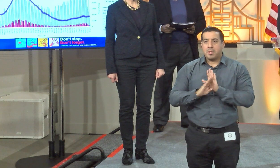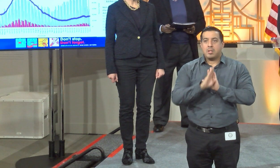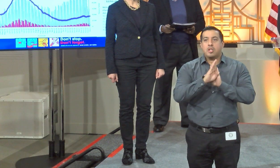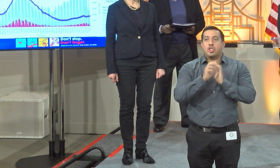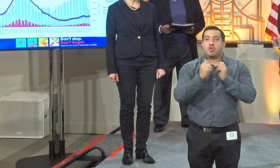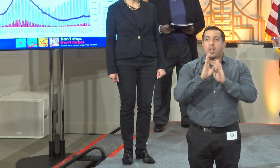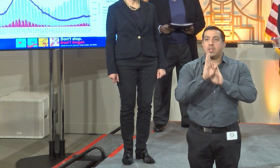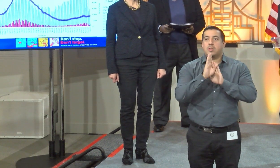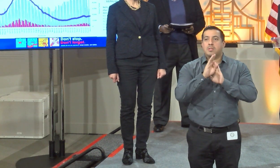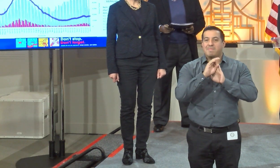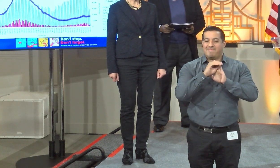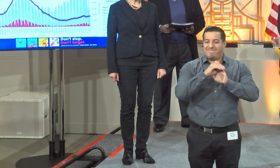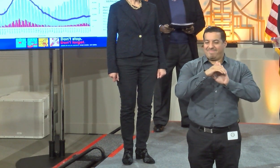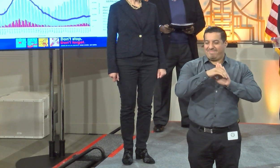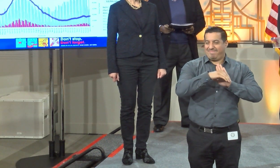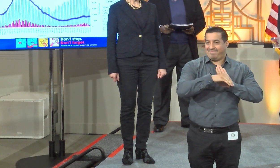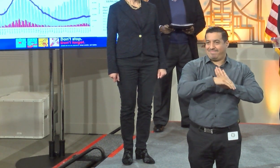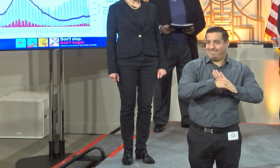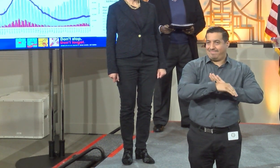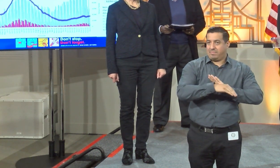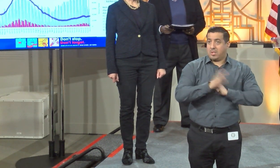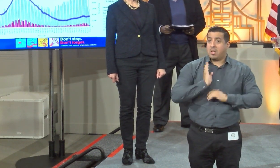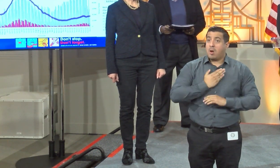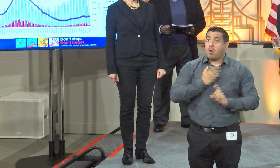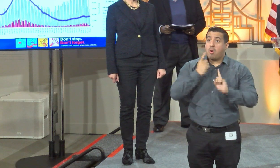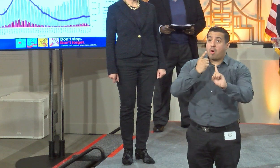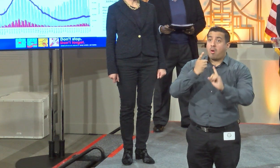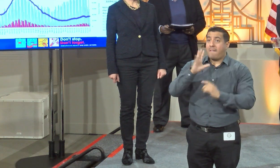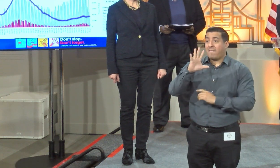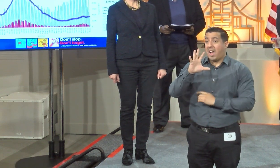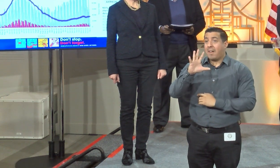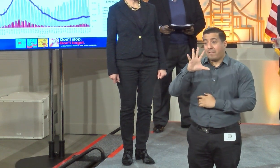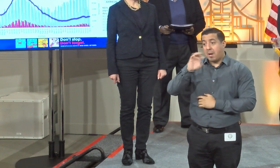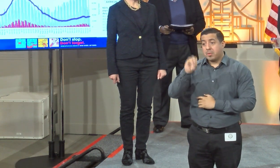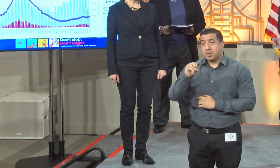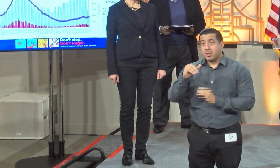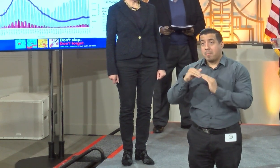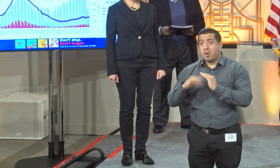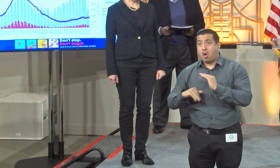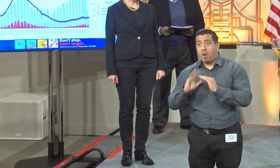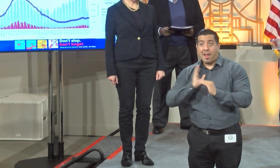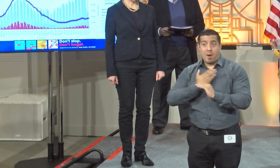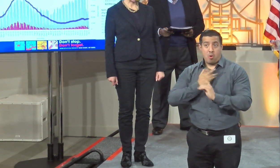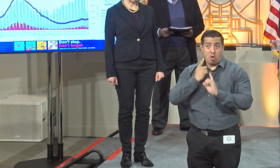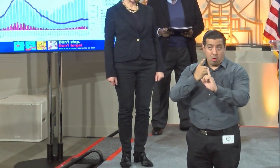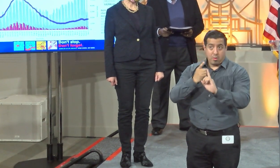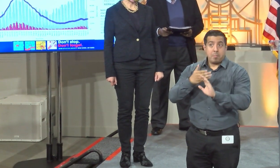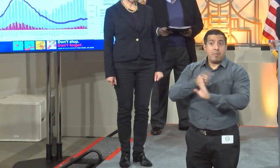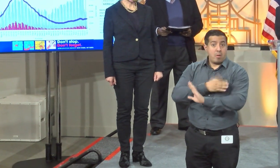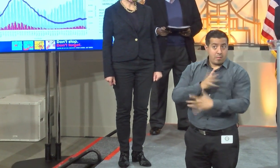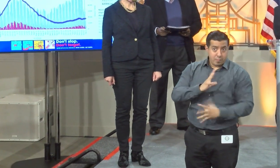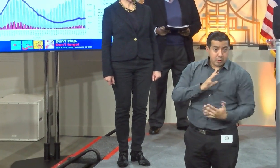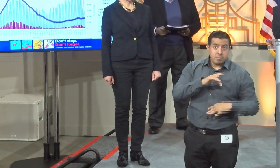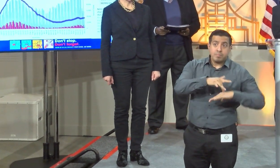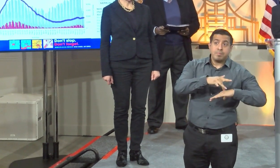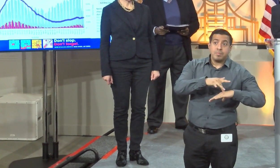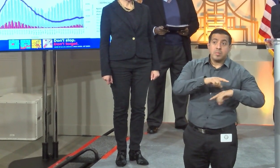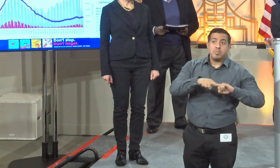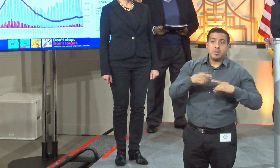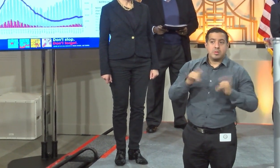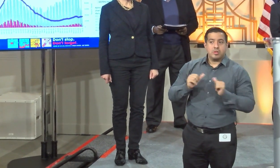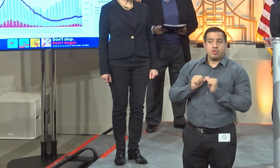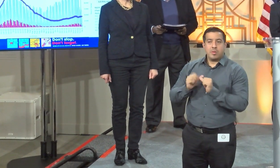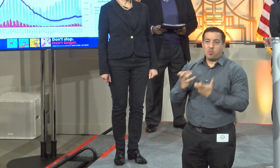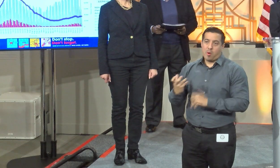that downward. The goal is to get to 5% and below. We reached it before, and we need to get back to it as much